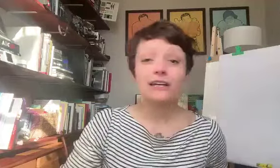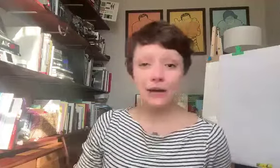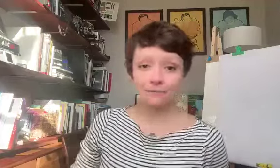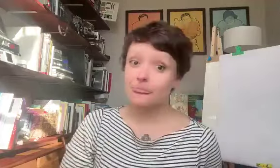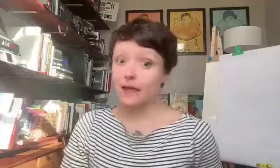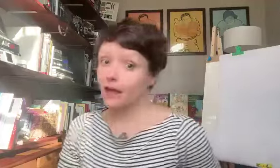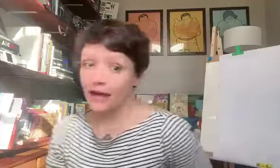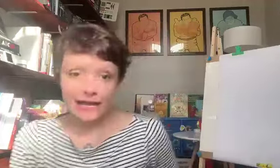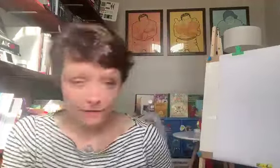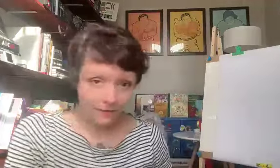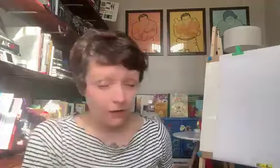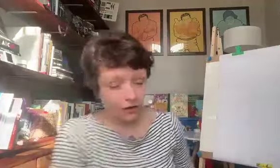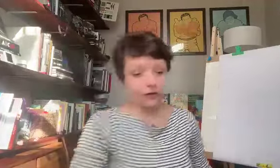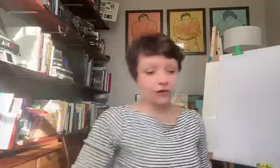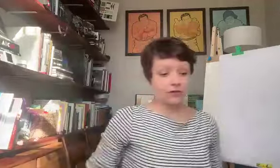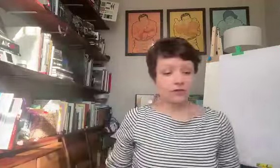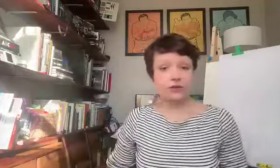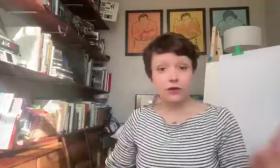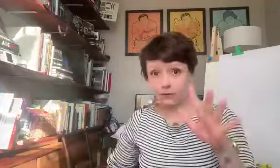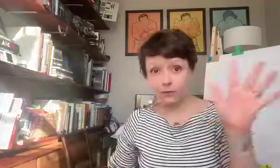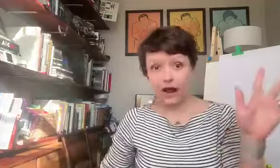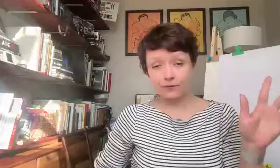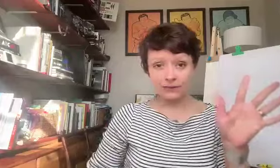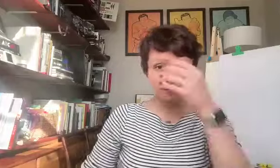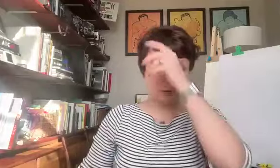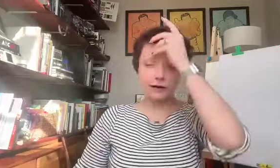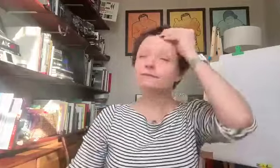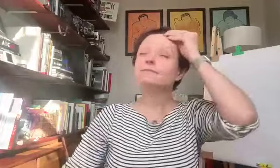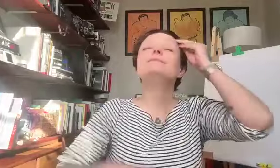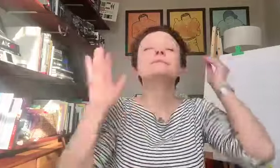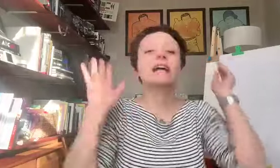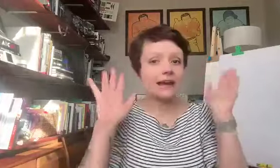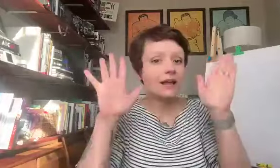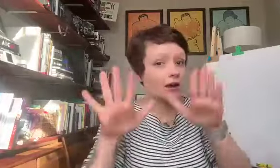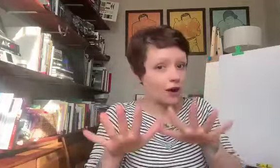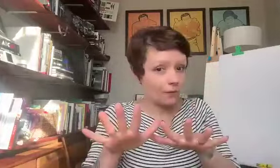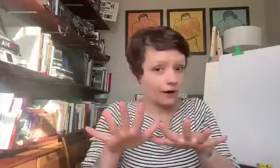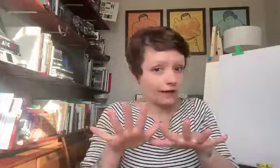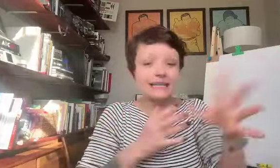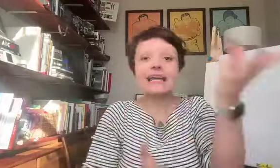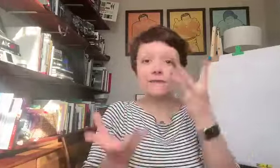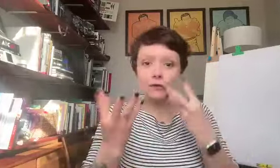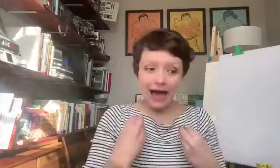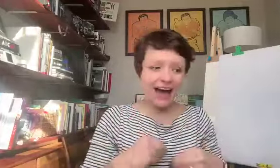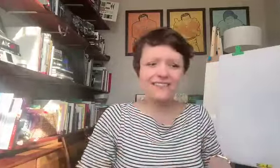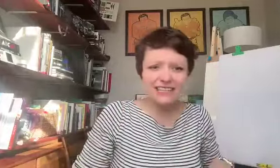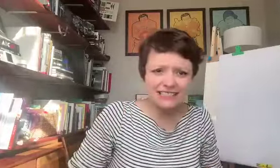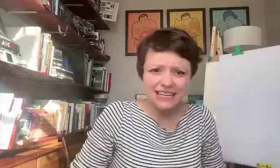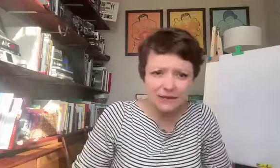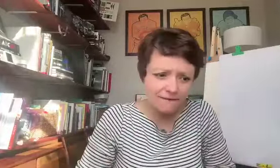So if you were not with us before, again, no worries. If you have, this is going to be a